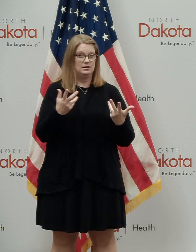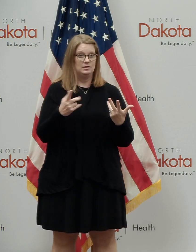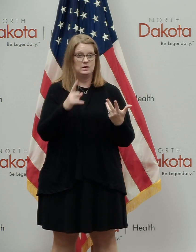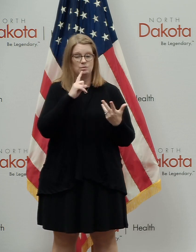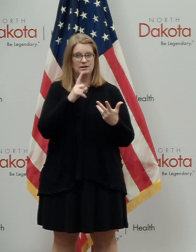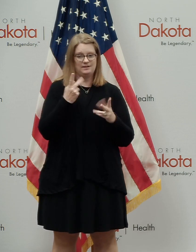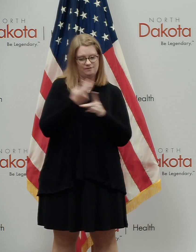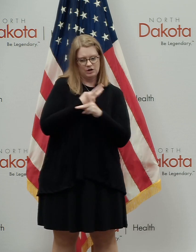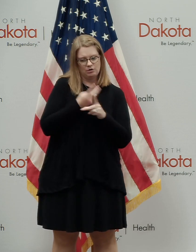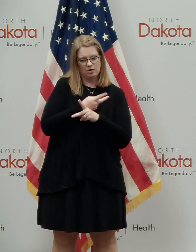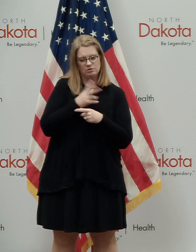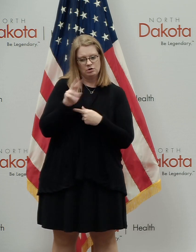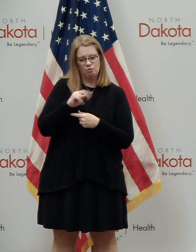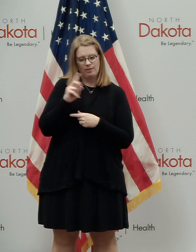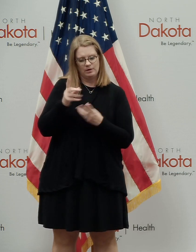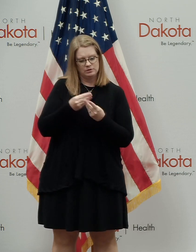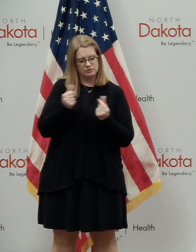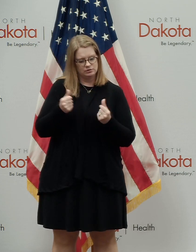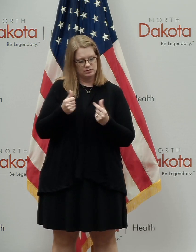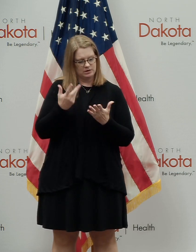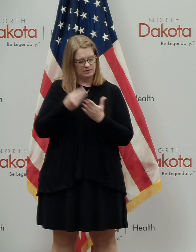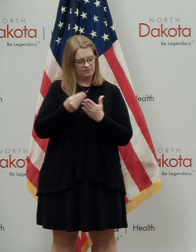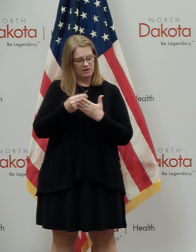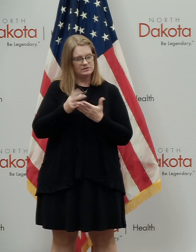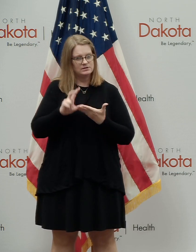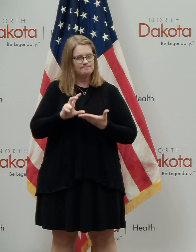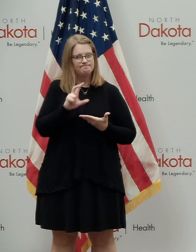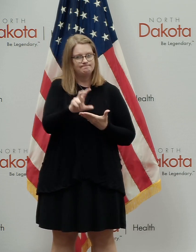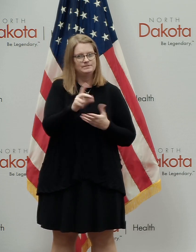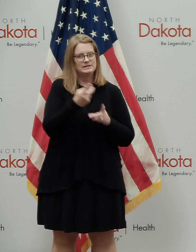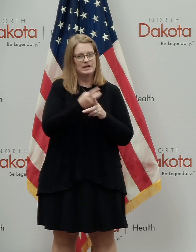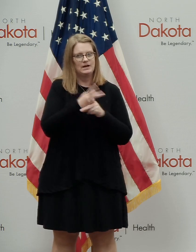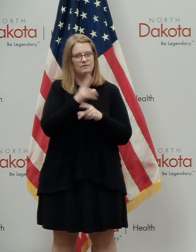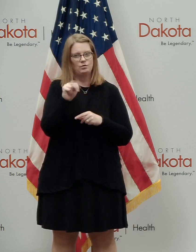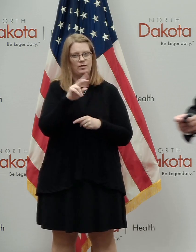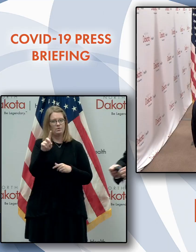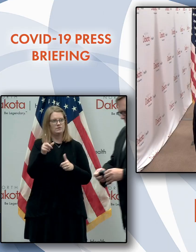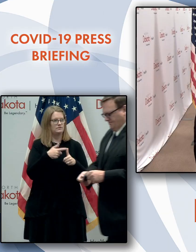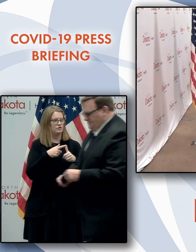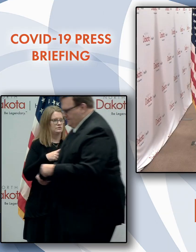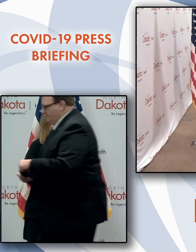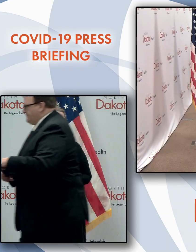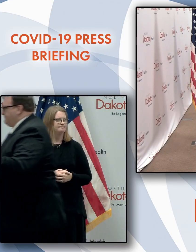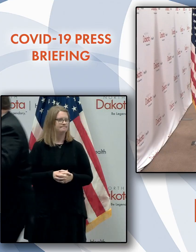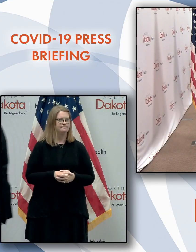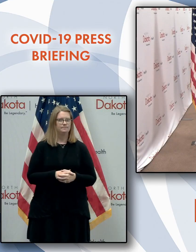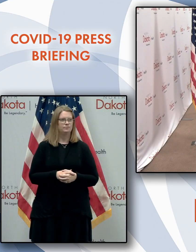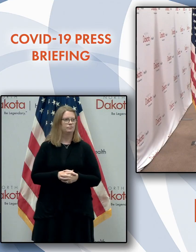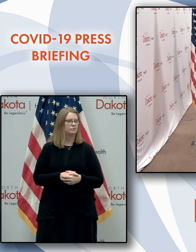Dakota solutions and how to invest those funds to take care of North Dakotans first. Thanks.